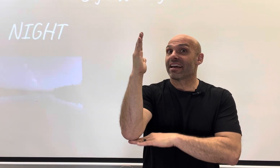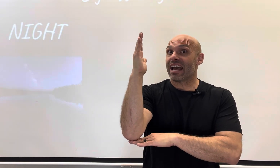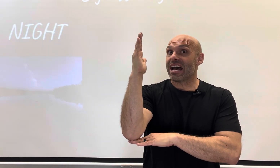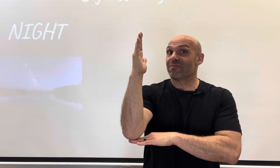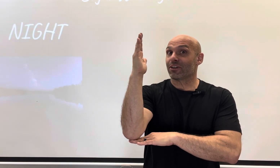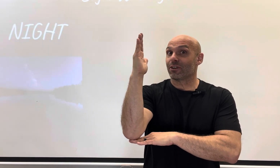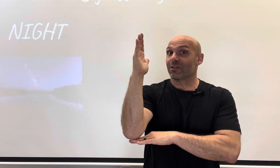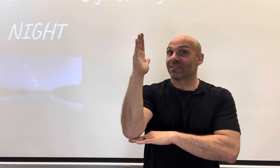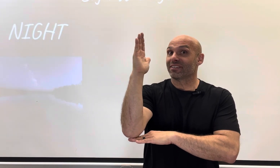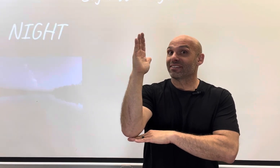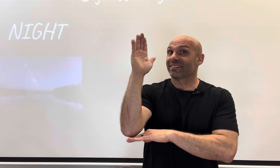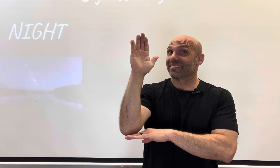afternoon,